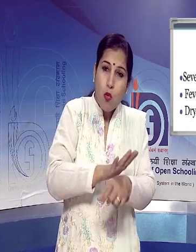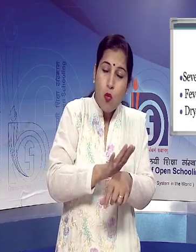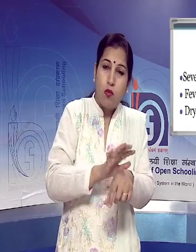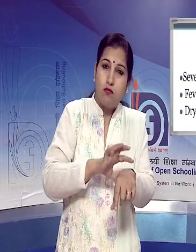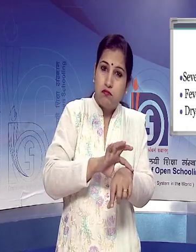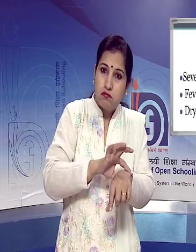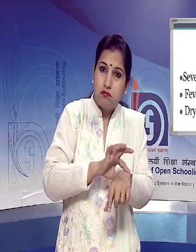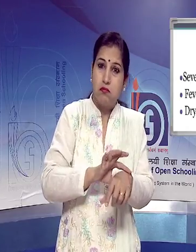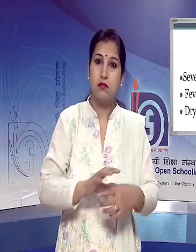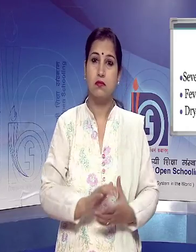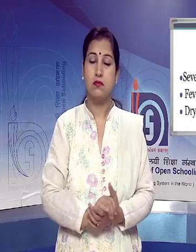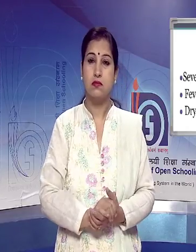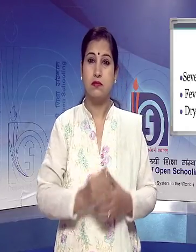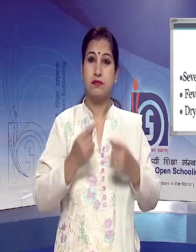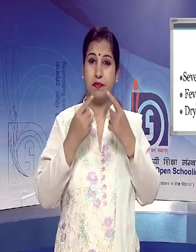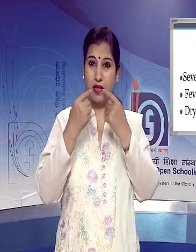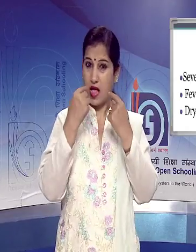dry with coated tongue.